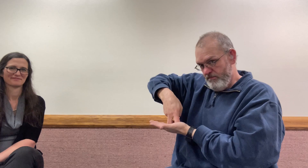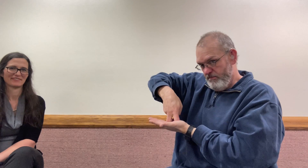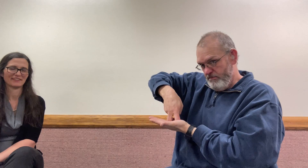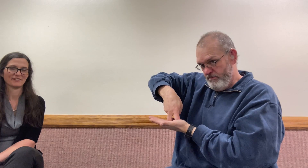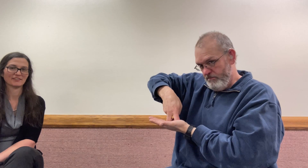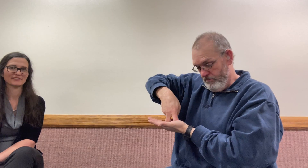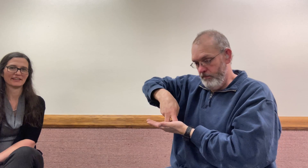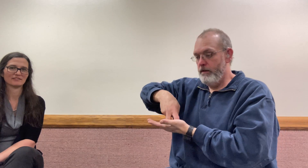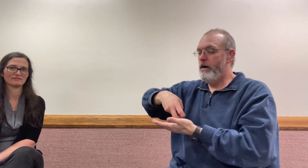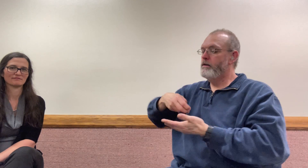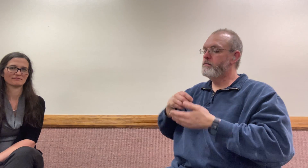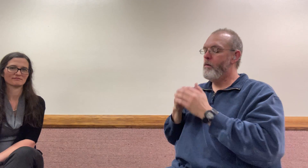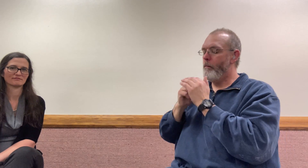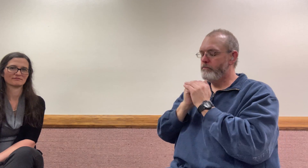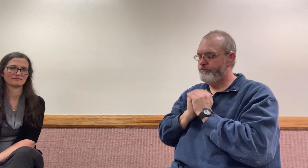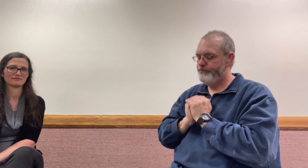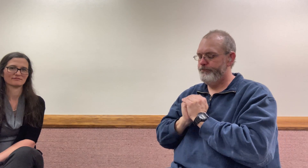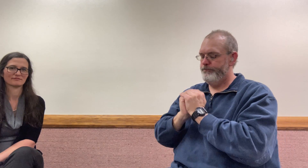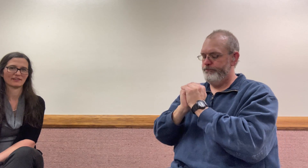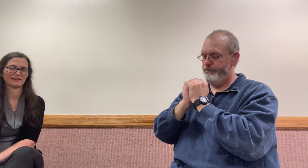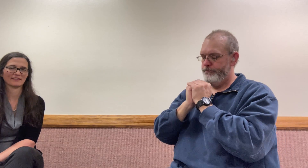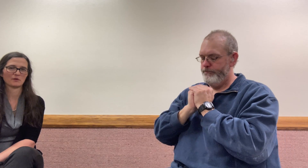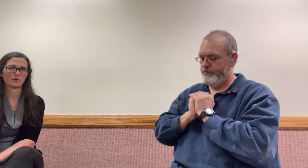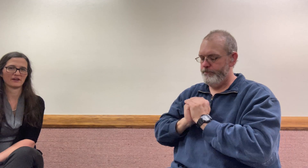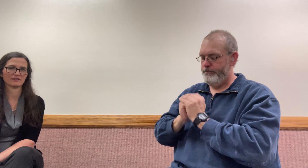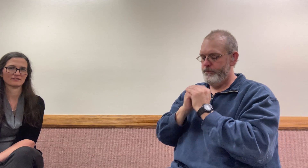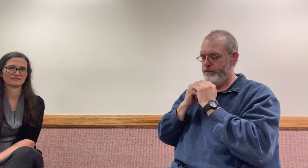And he kneeled down and he said a prayer.